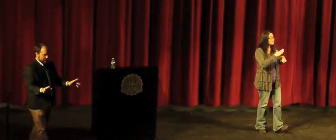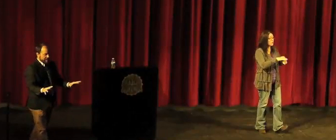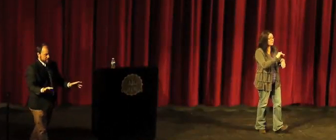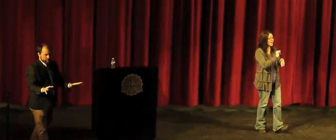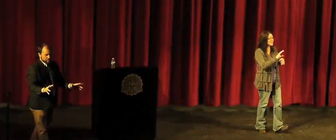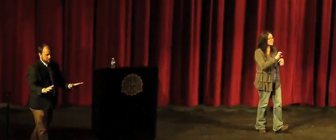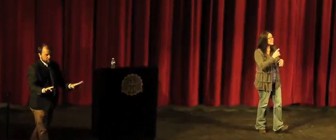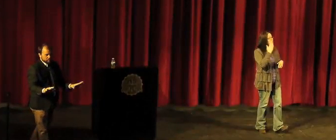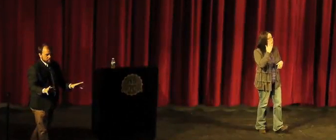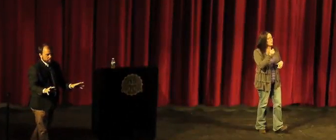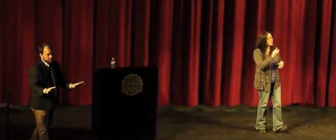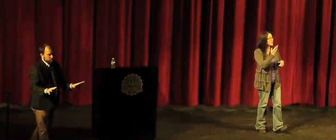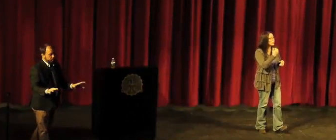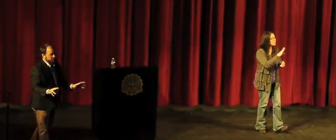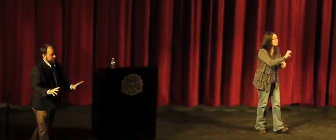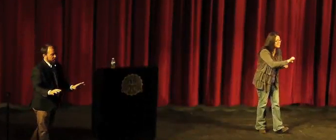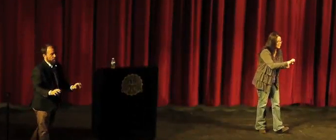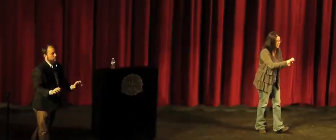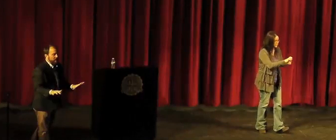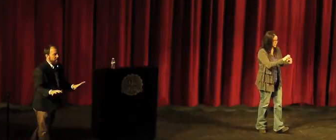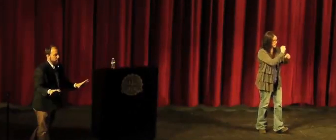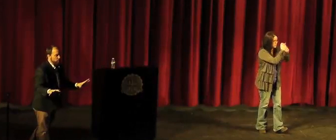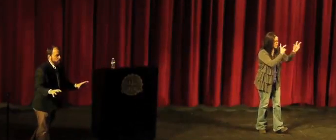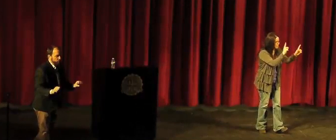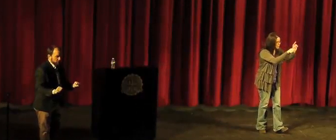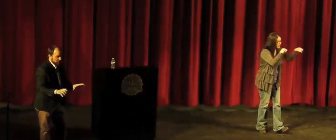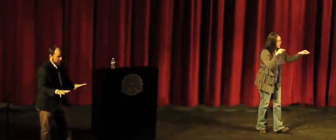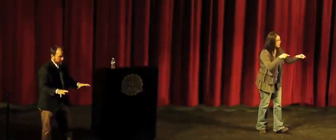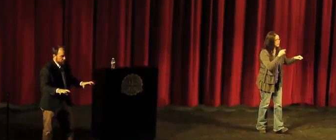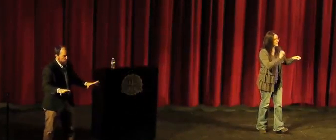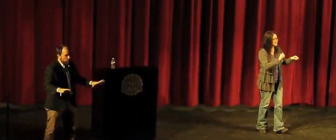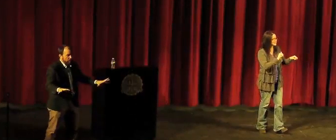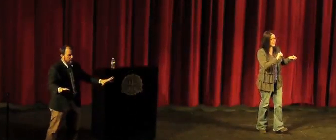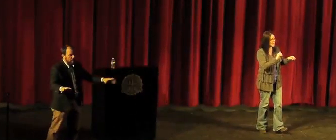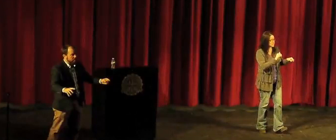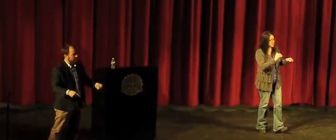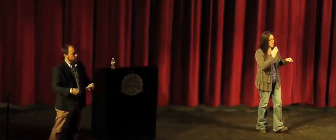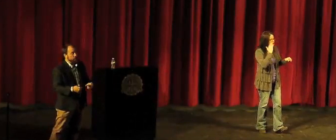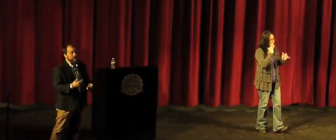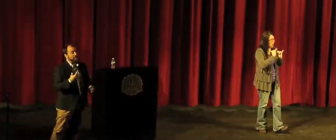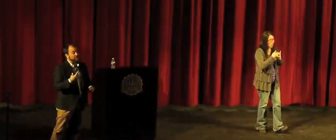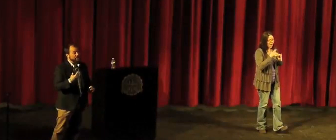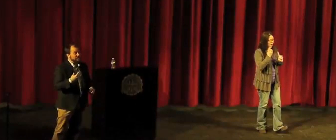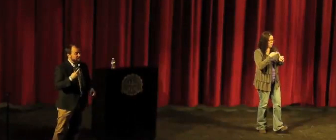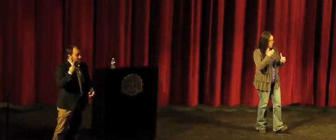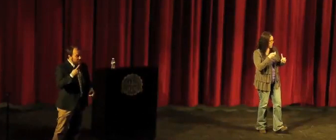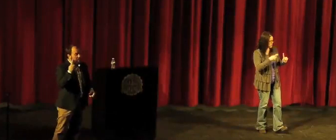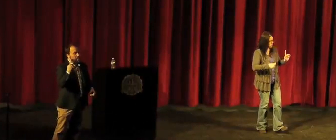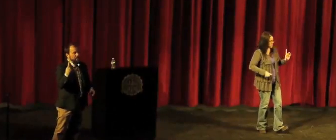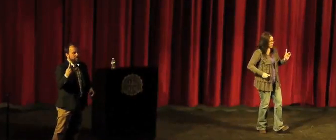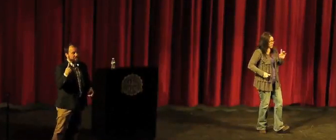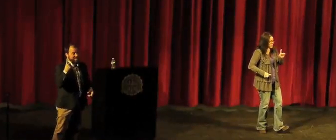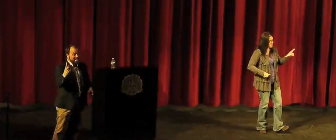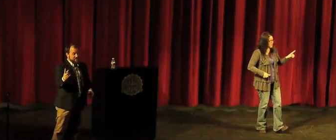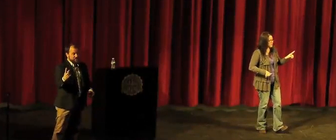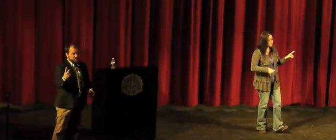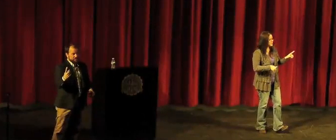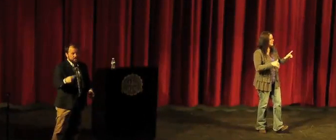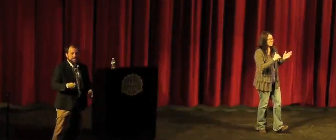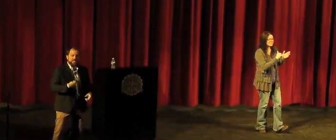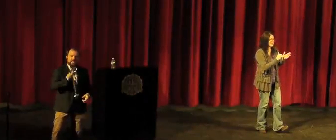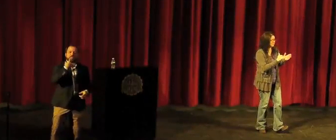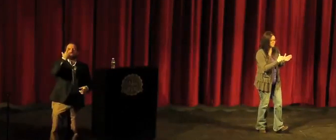was exactly what Merleau-Ponty would call practonosia, a kind of know-how that you could actually, very impossible to